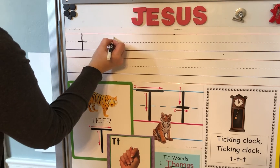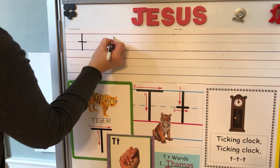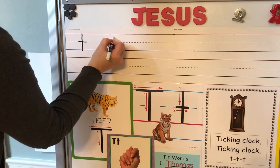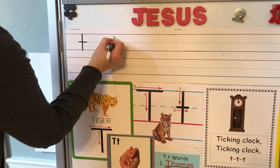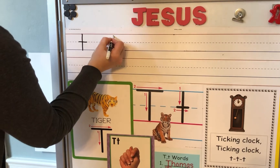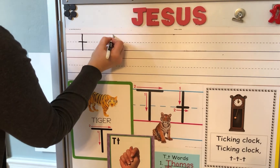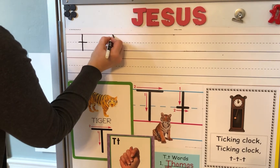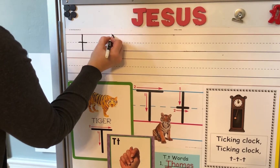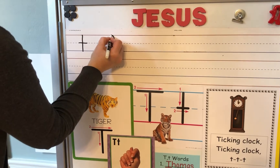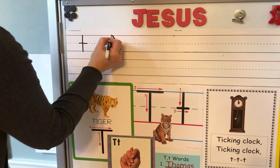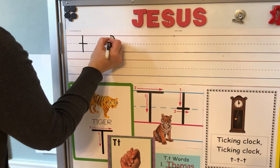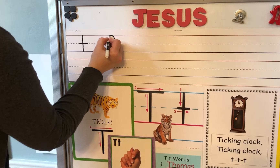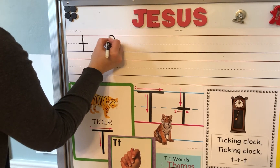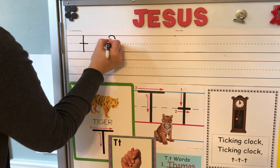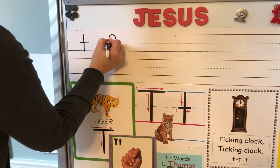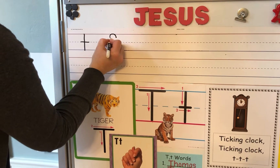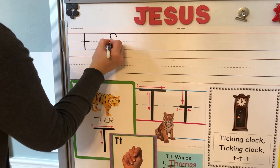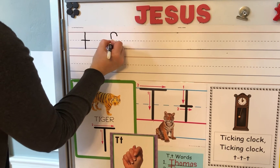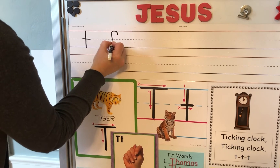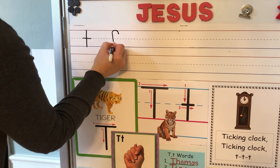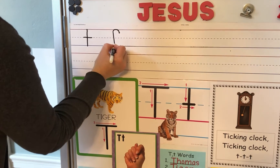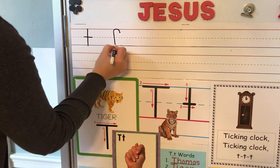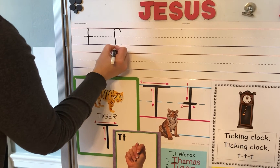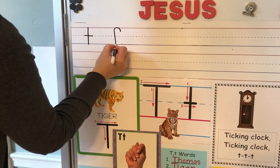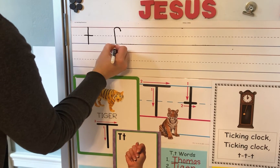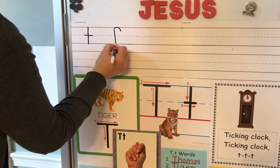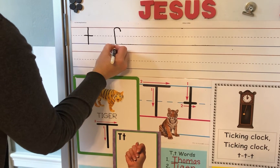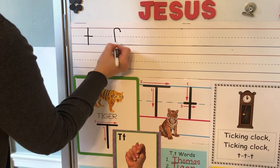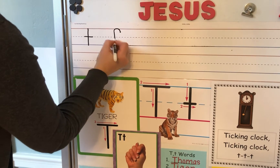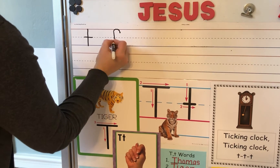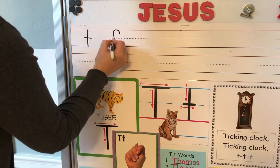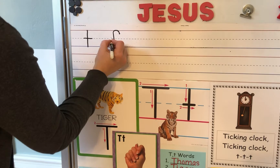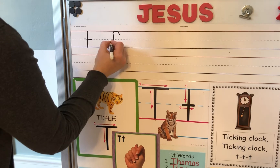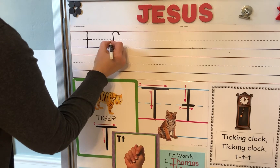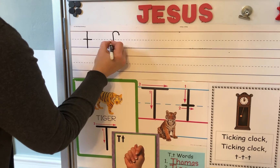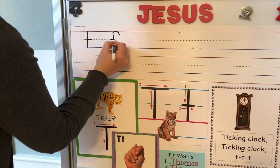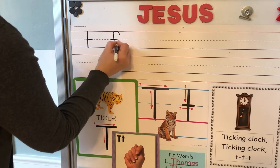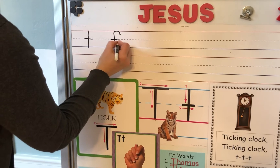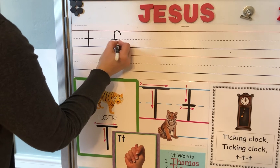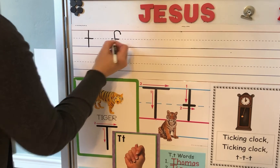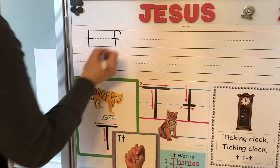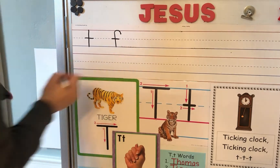Come up, come around, straight down, go across.